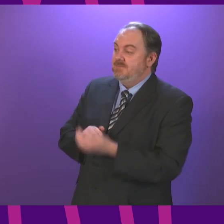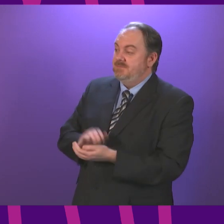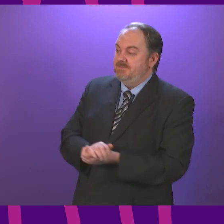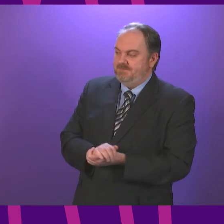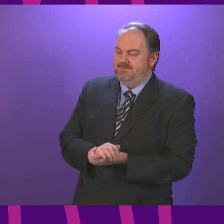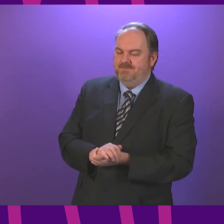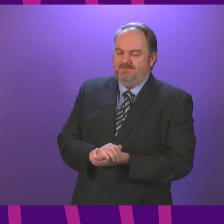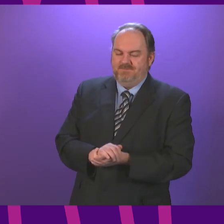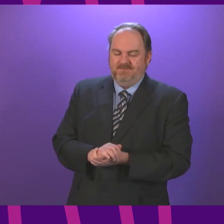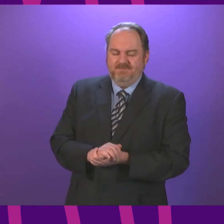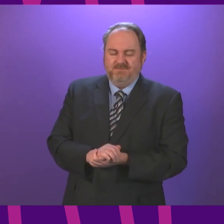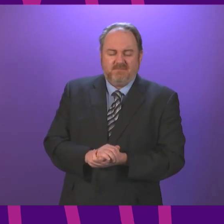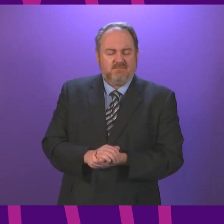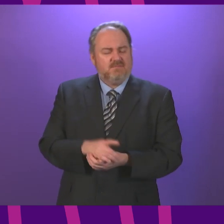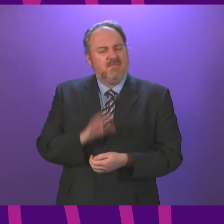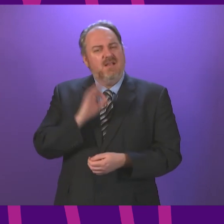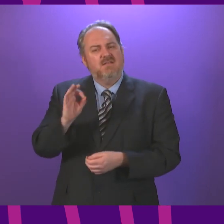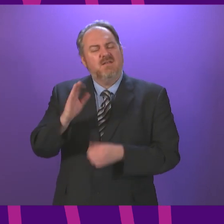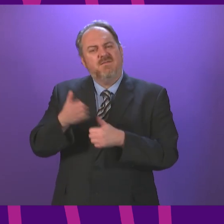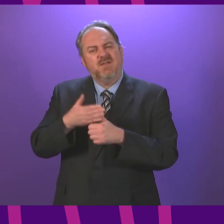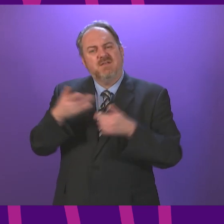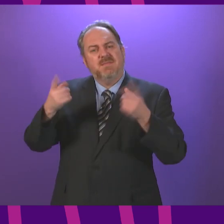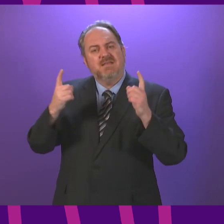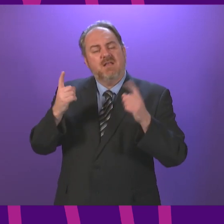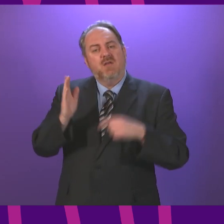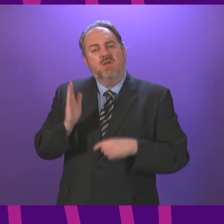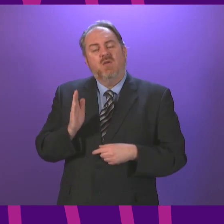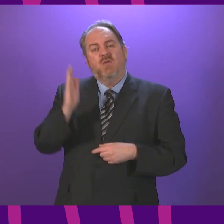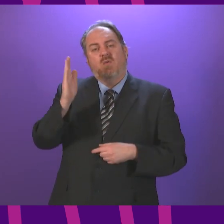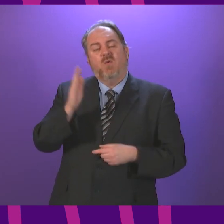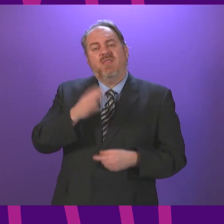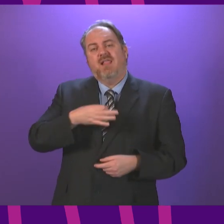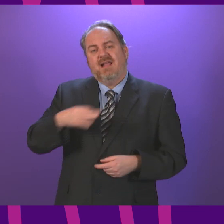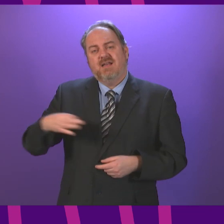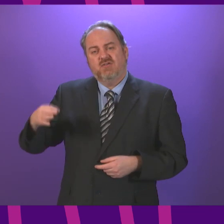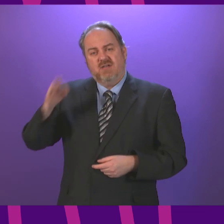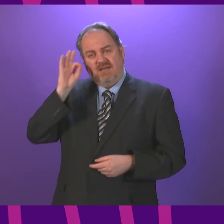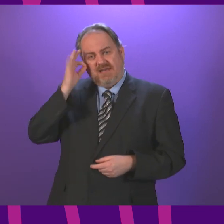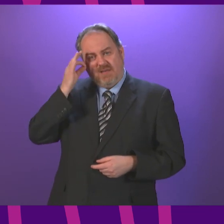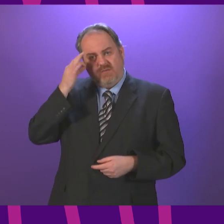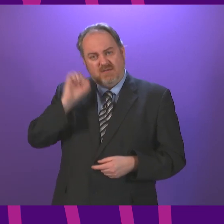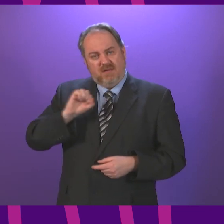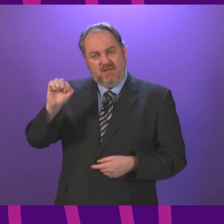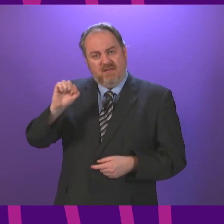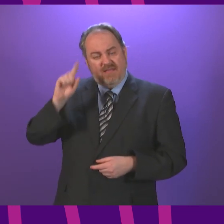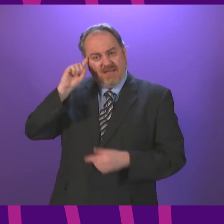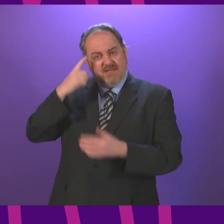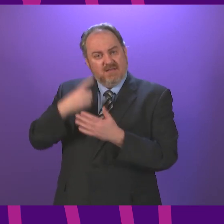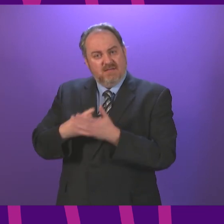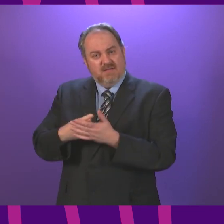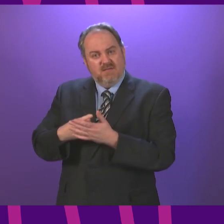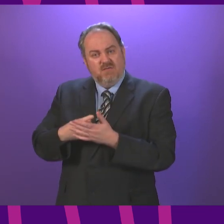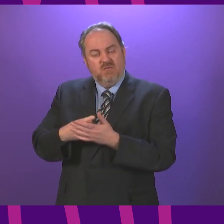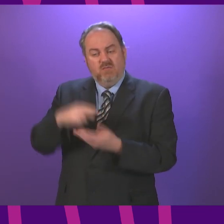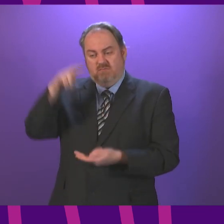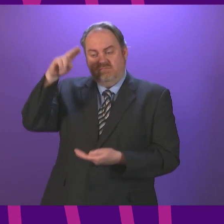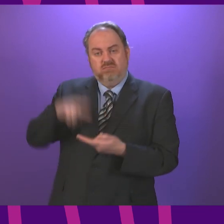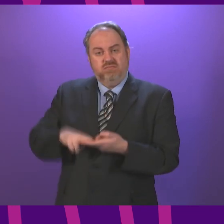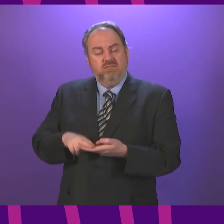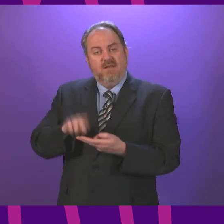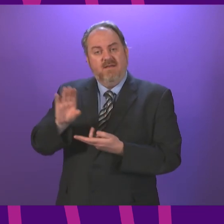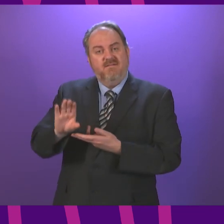The First Minister will be aware that North Lancashire Council have recently taken a decision which effectively defunds three women's aid